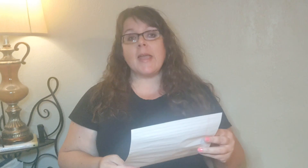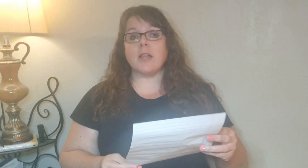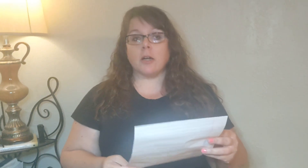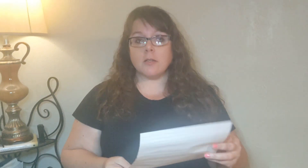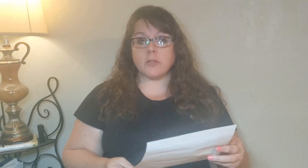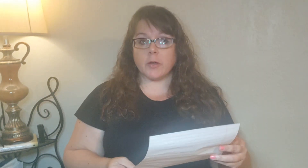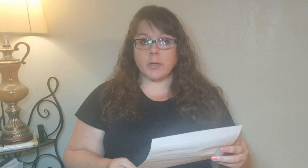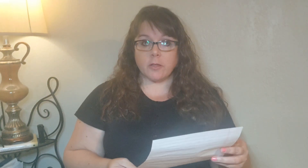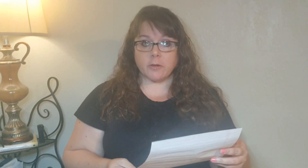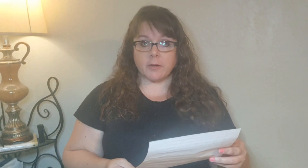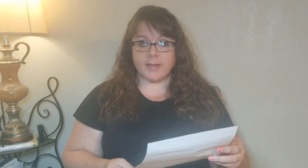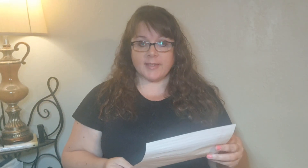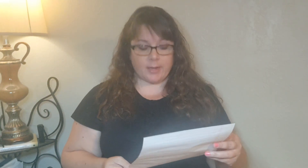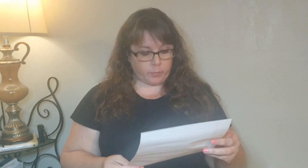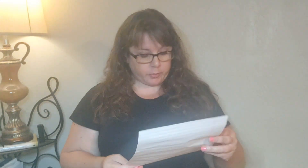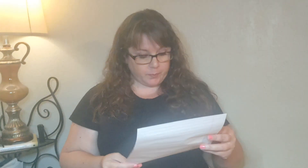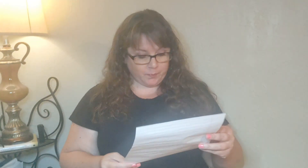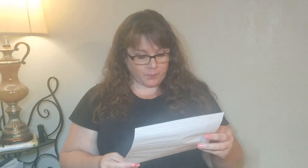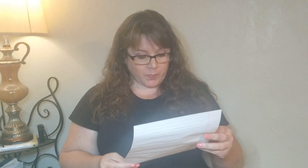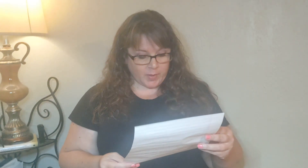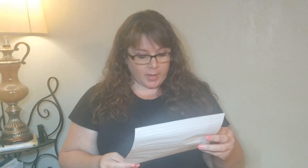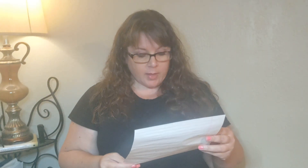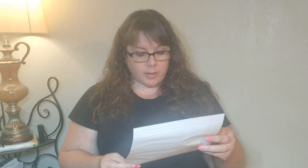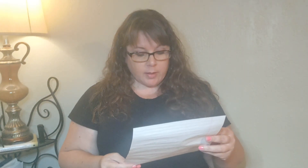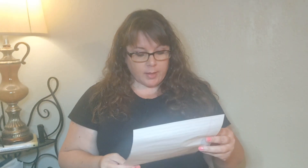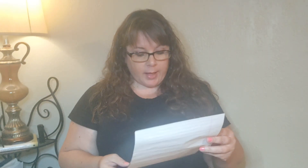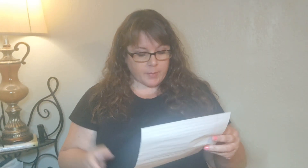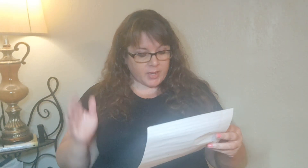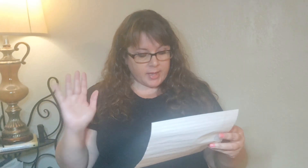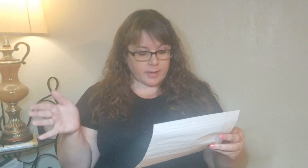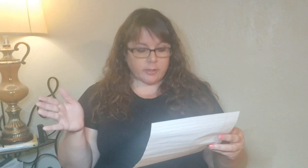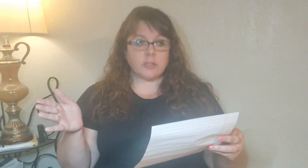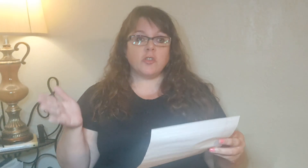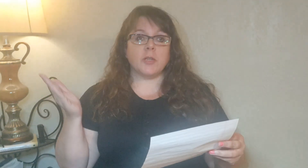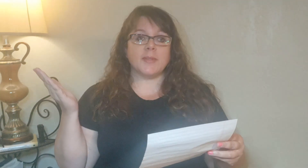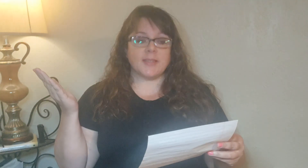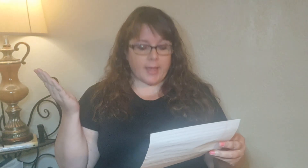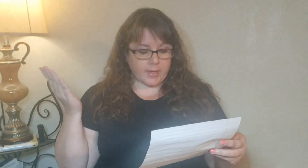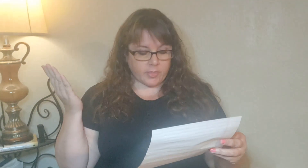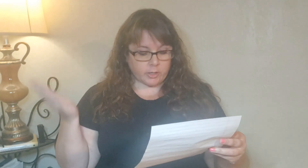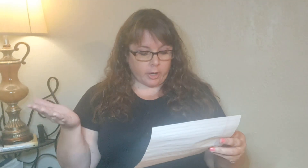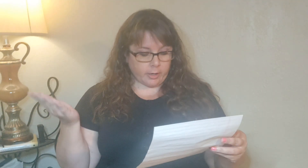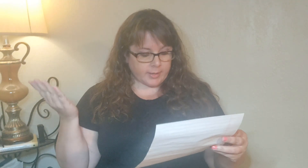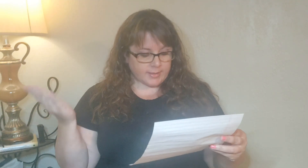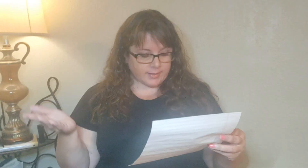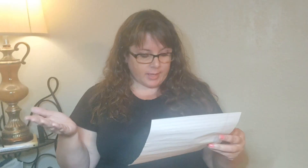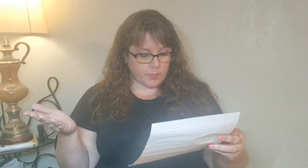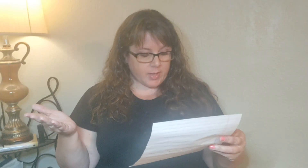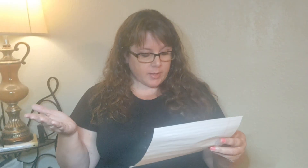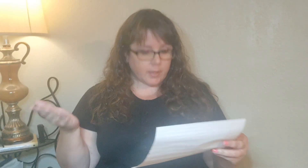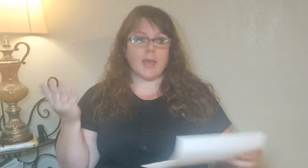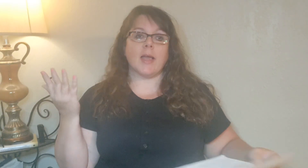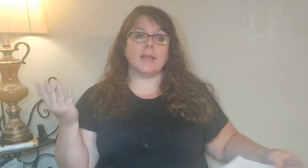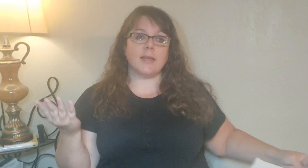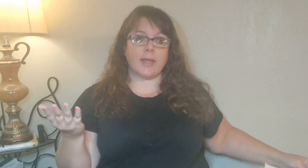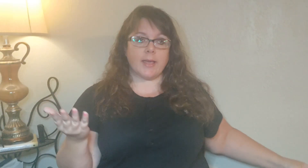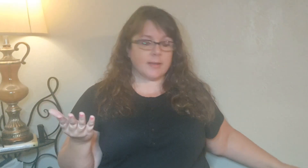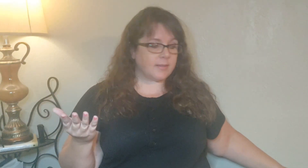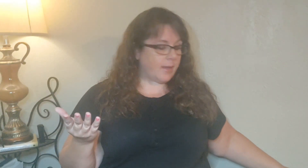And also another example, in English you would say the dog is sleeping, and in